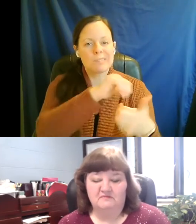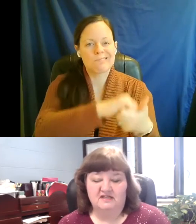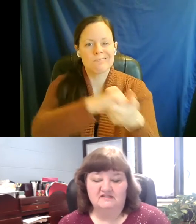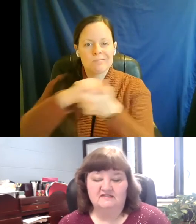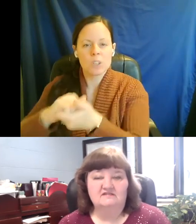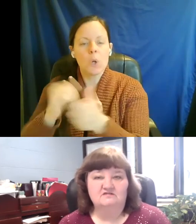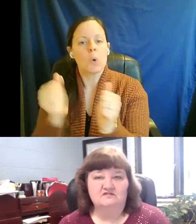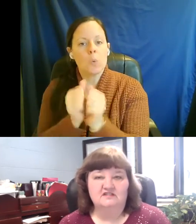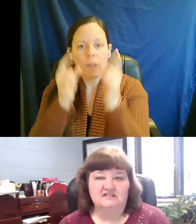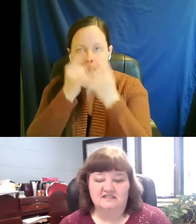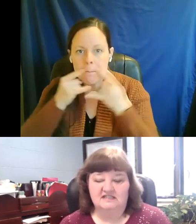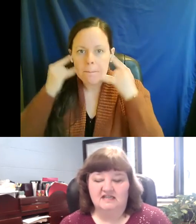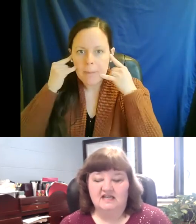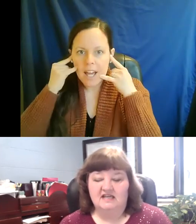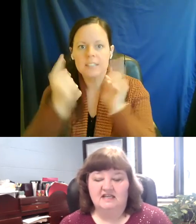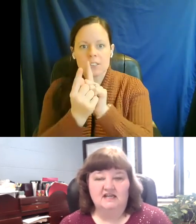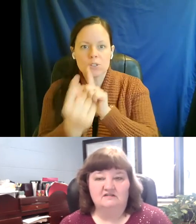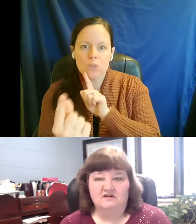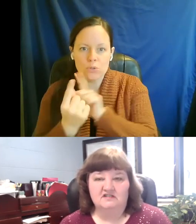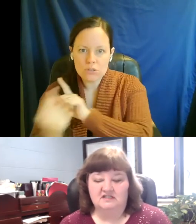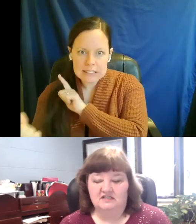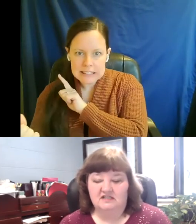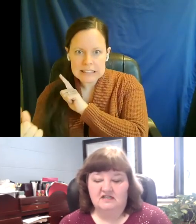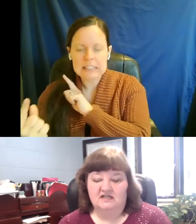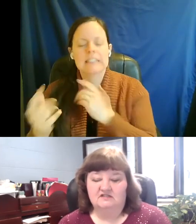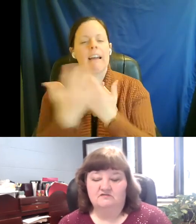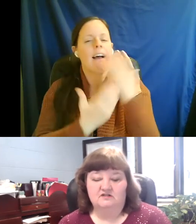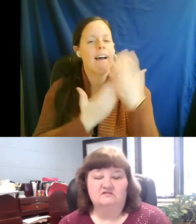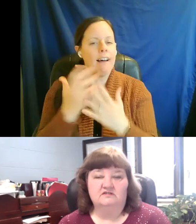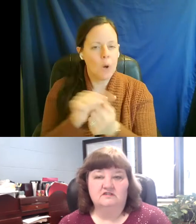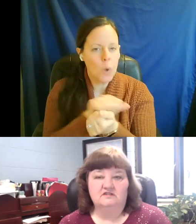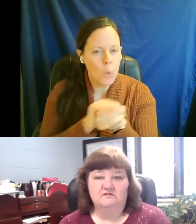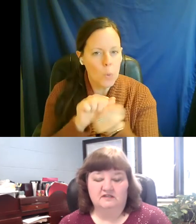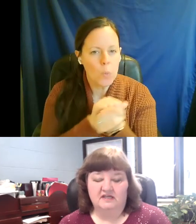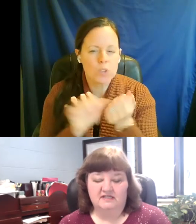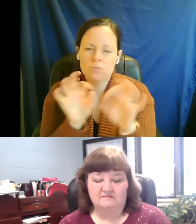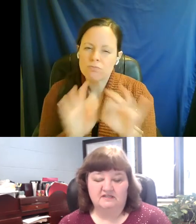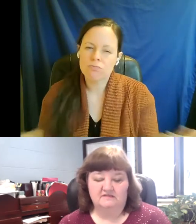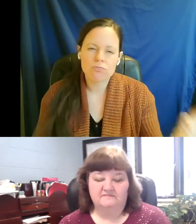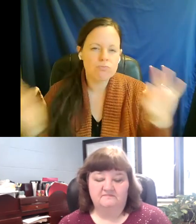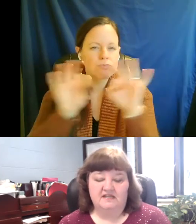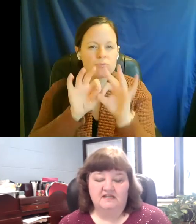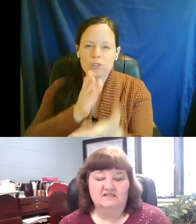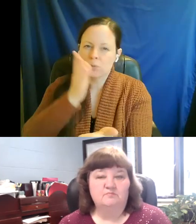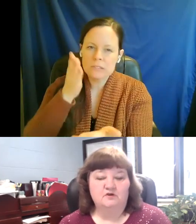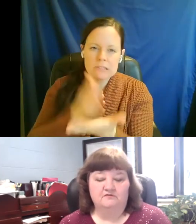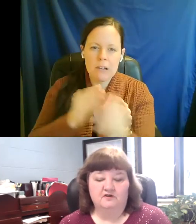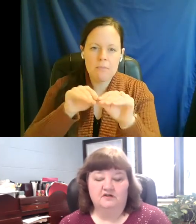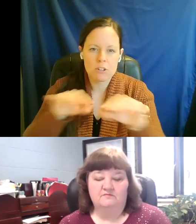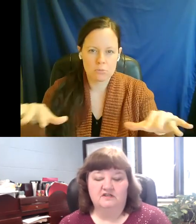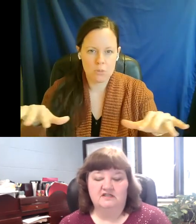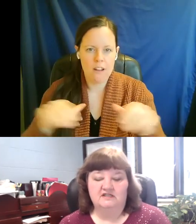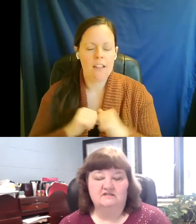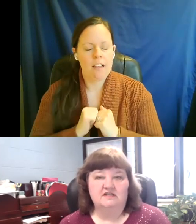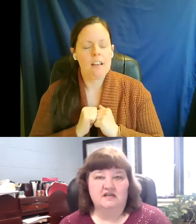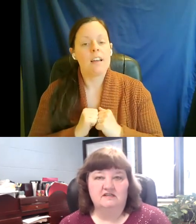with wearing masks, social distancing, and hand washing as critical to slowing the pandemic. It's important for